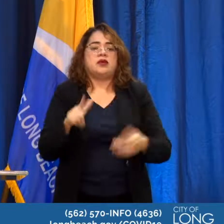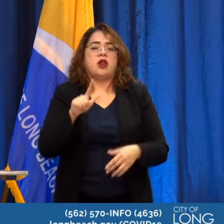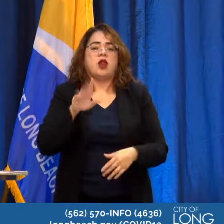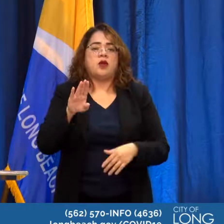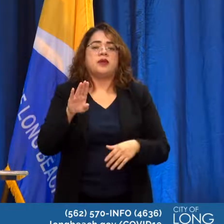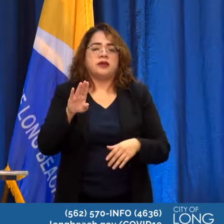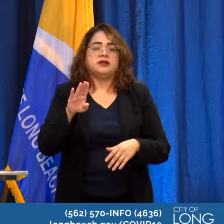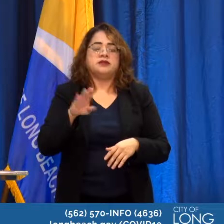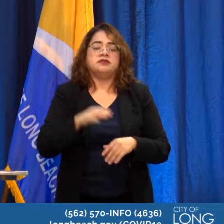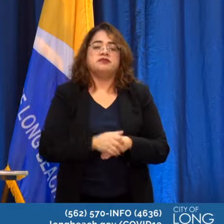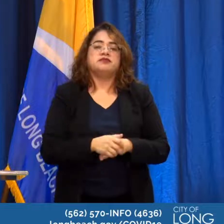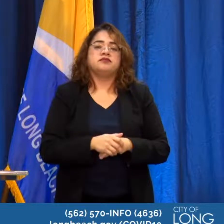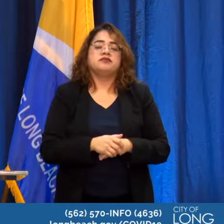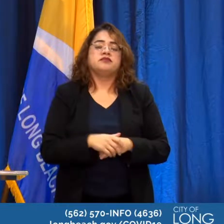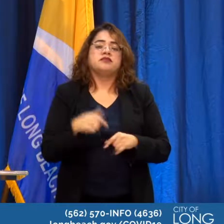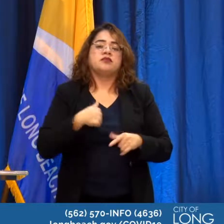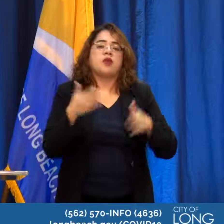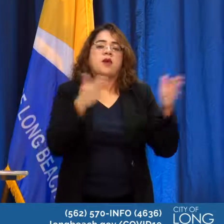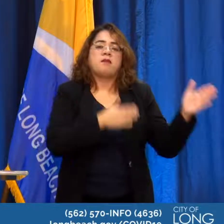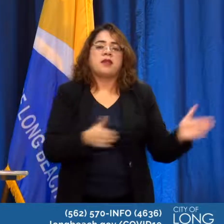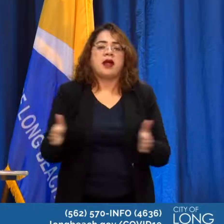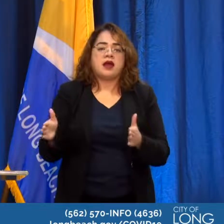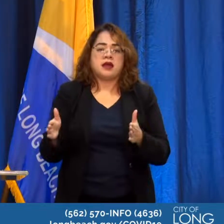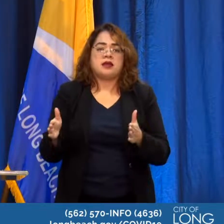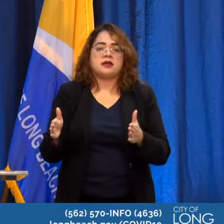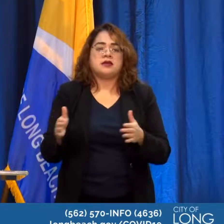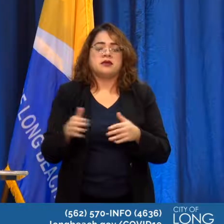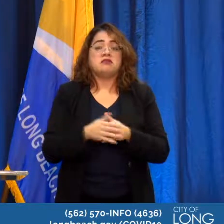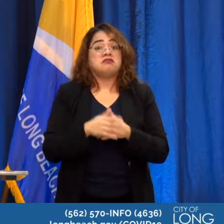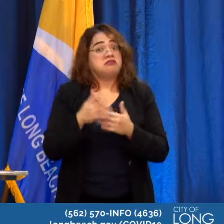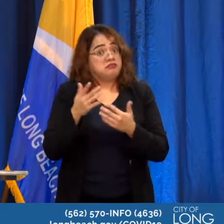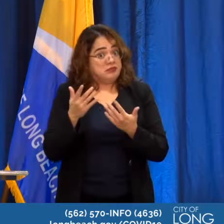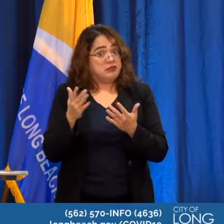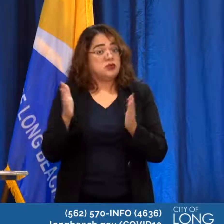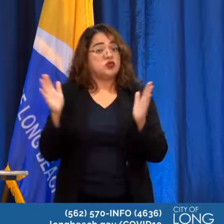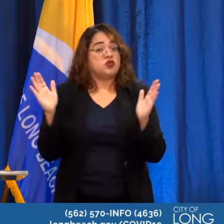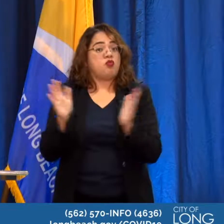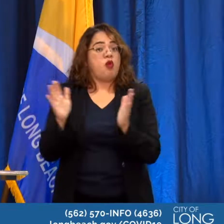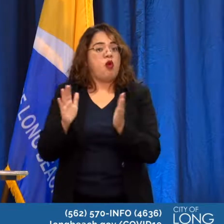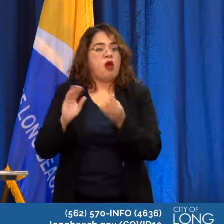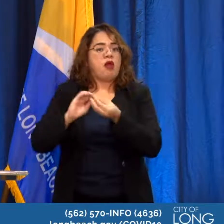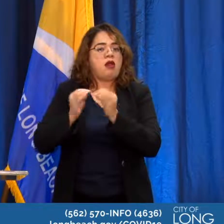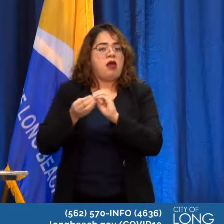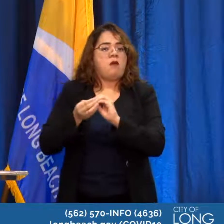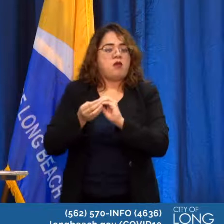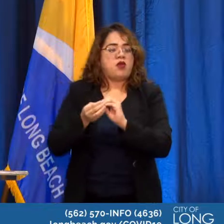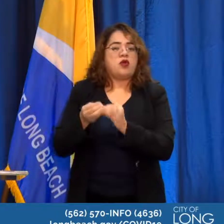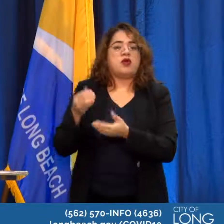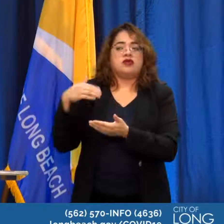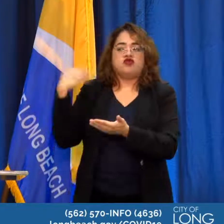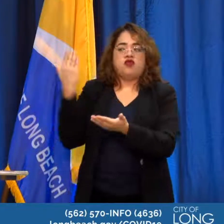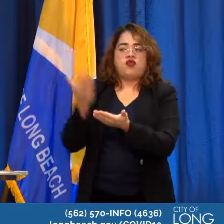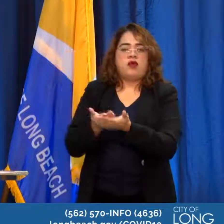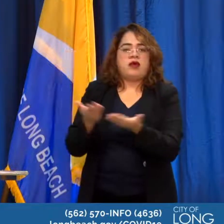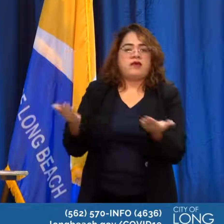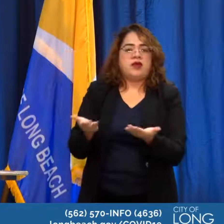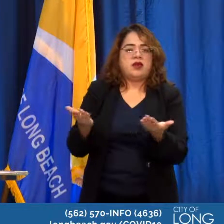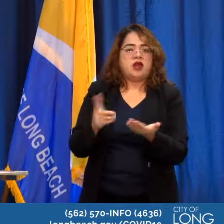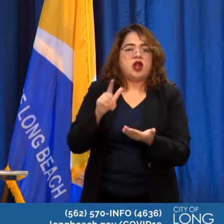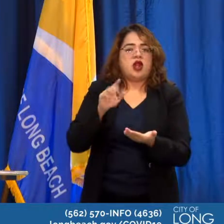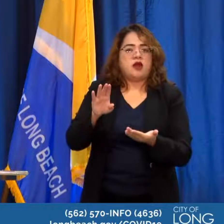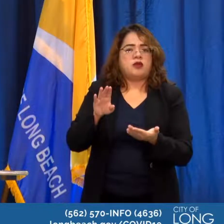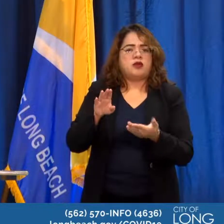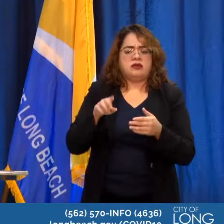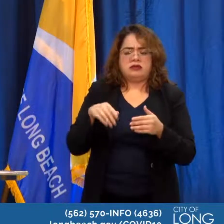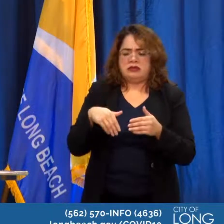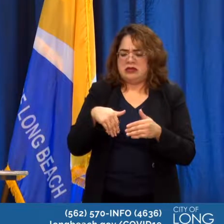soon. We are planning for at least a small amount to land within the city sometime either during